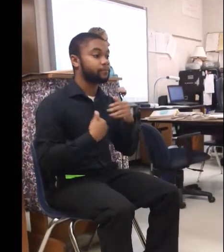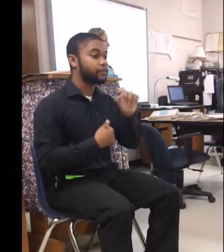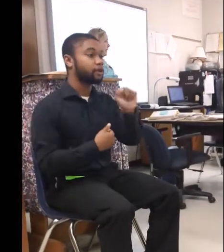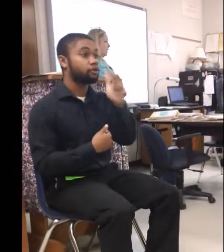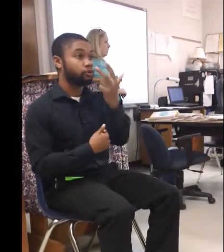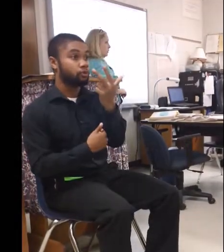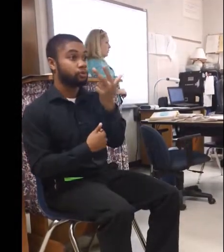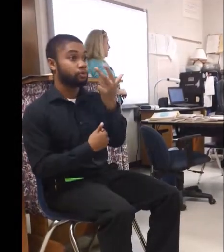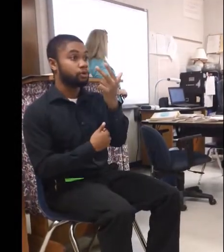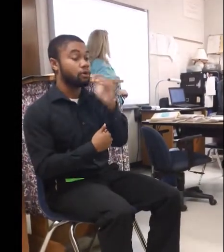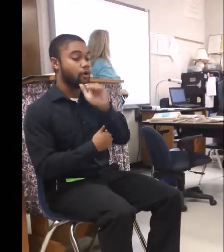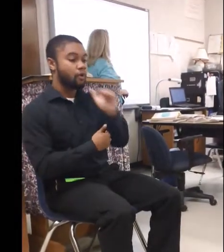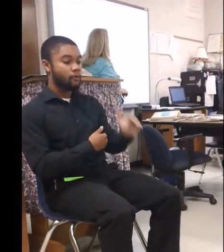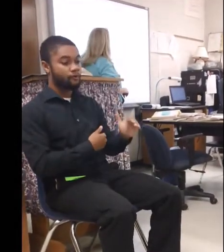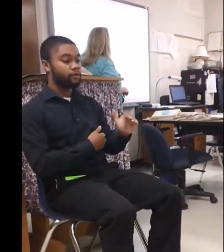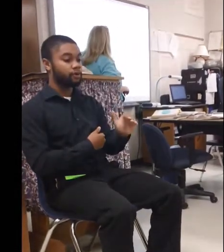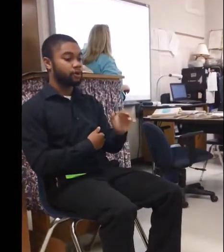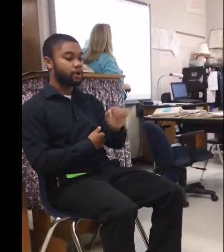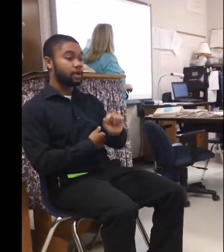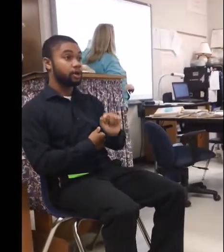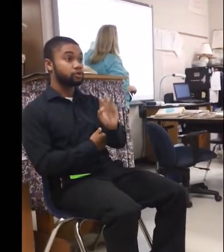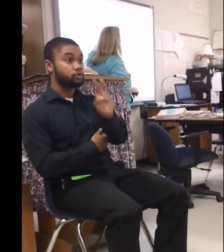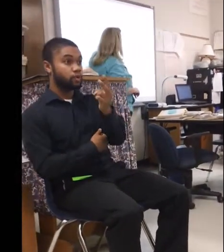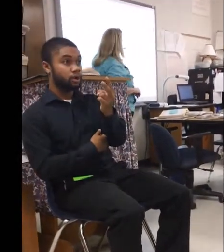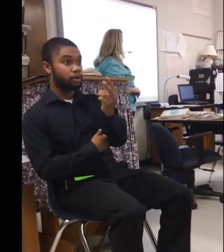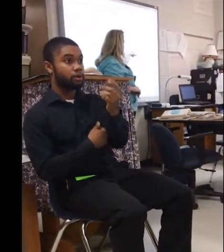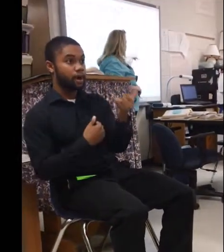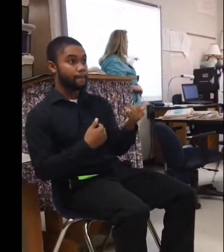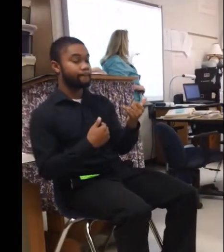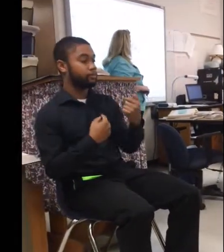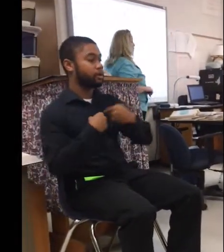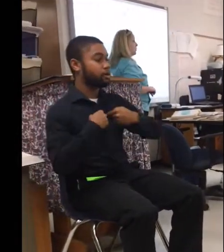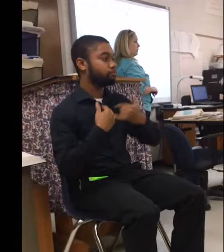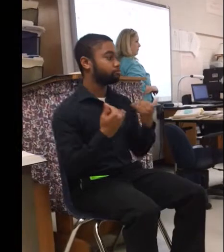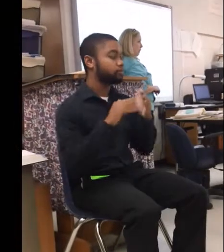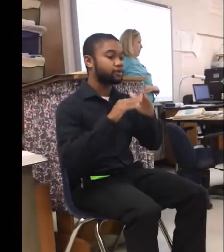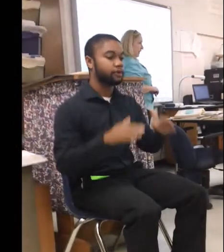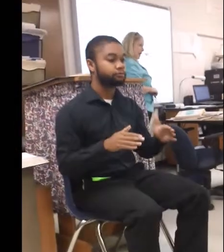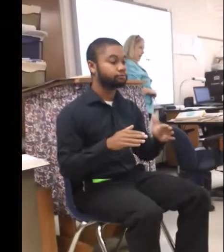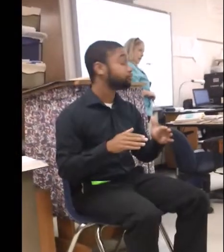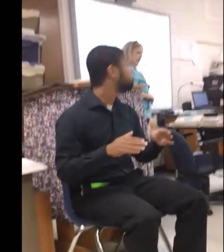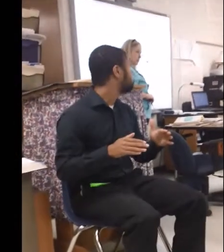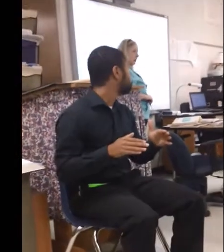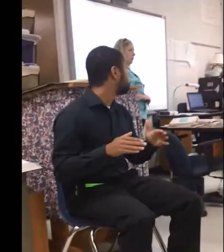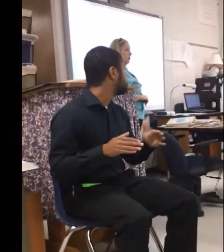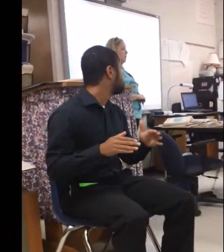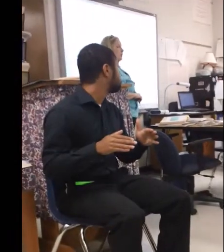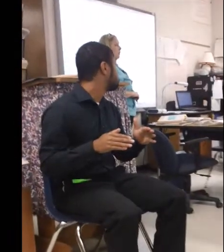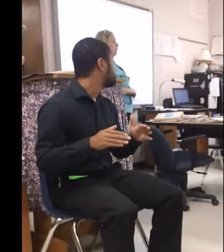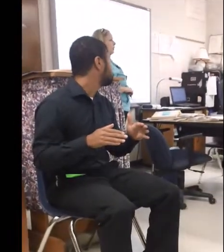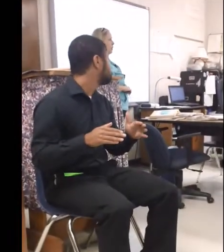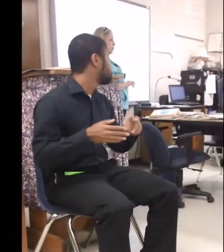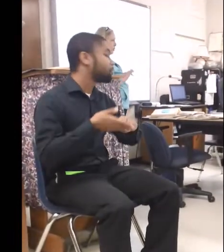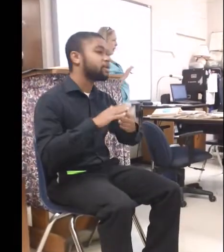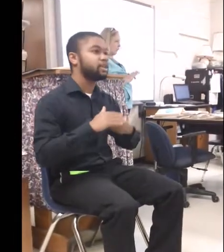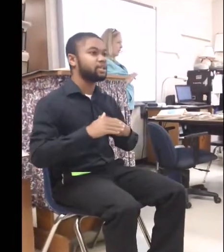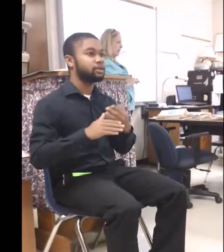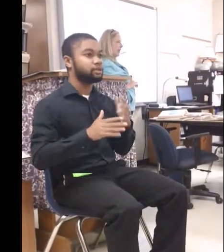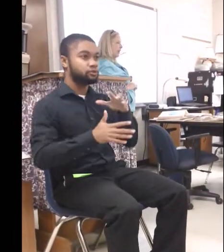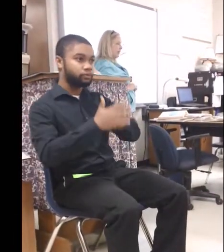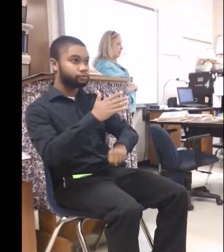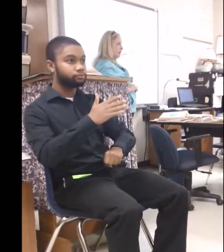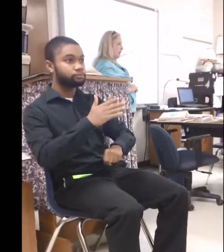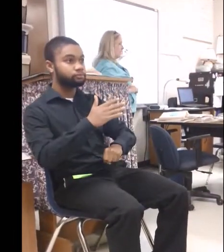you're dividing, you subtract your exponents. So if you're looking crossways, you're still